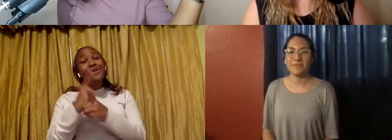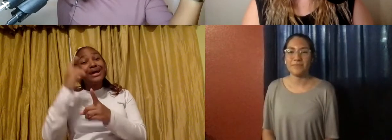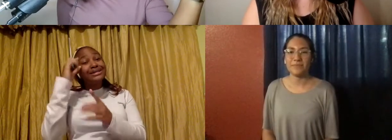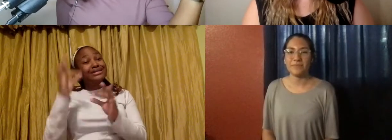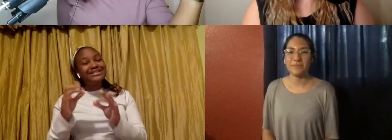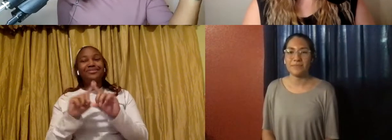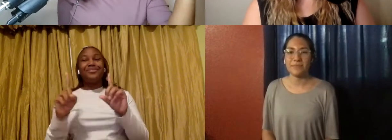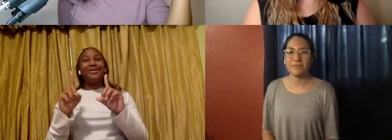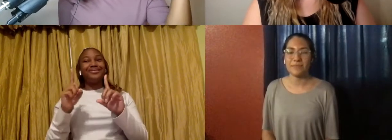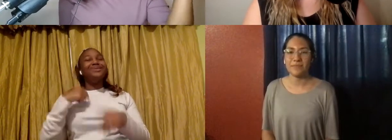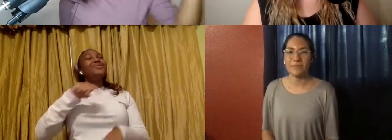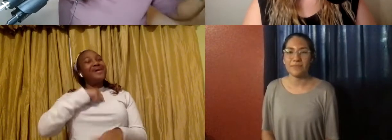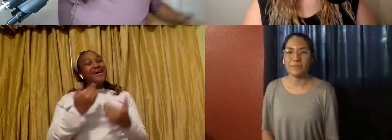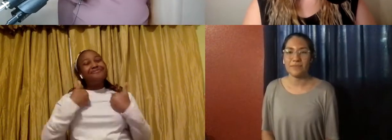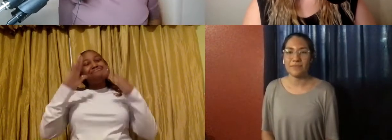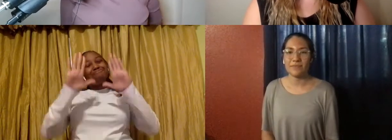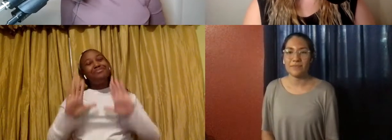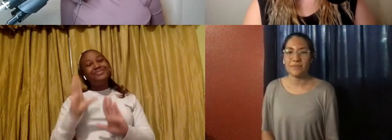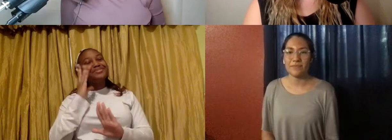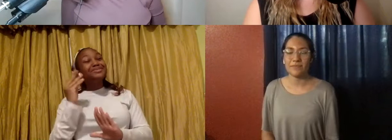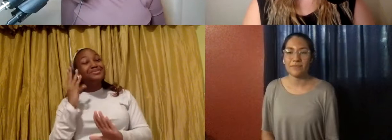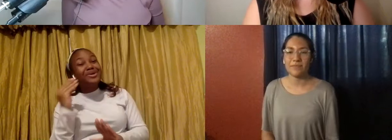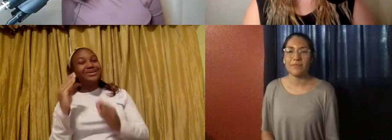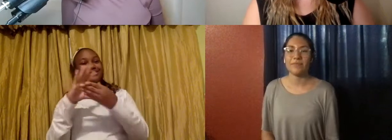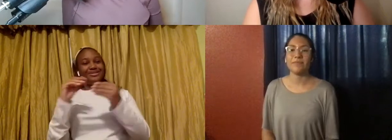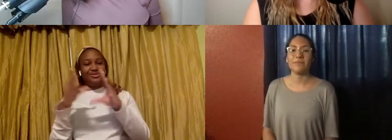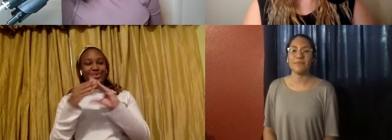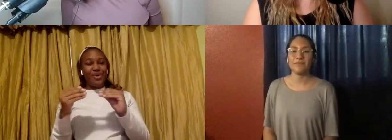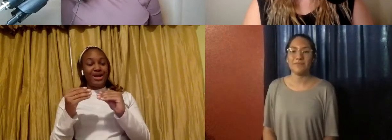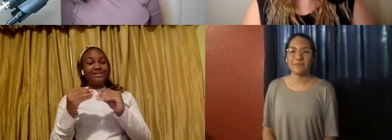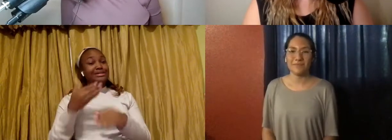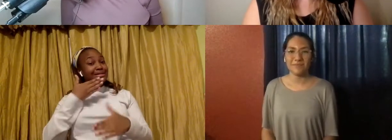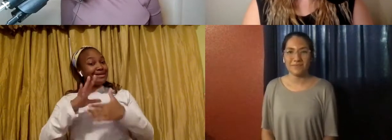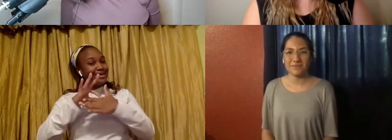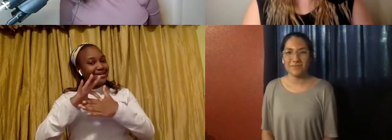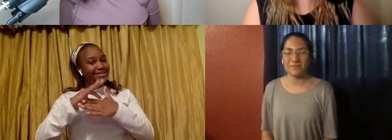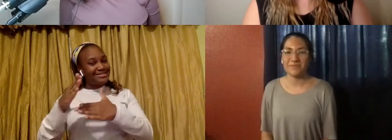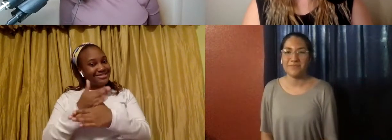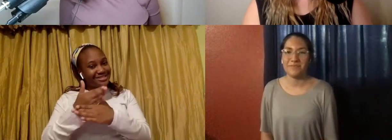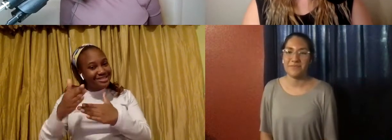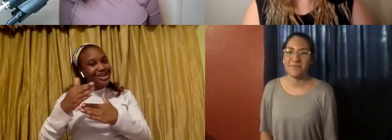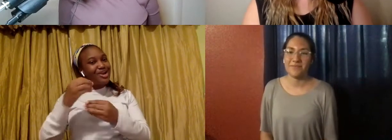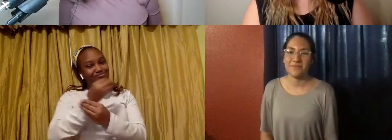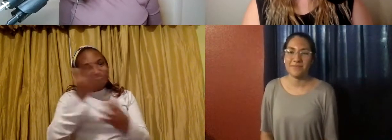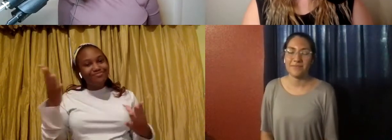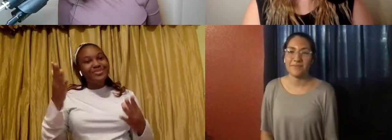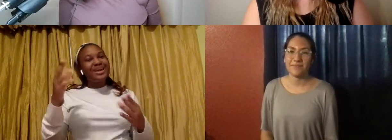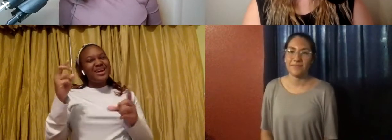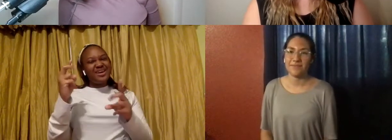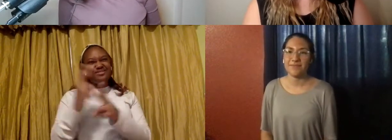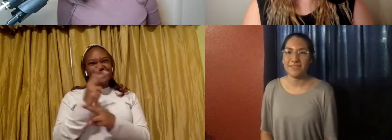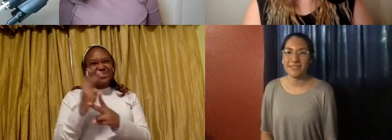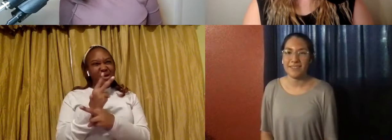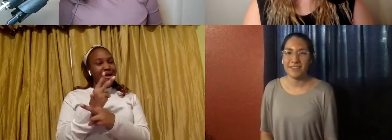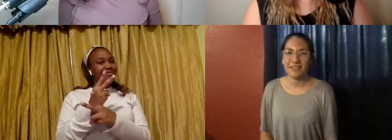stories, and it's given us really good content to share and figure out what the hell the next